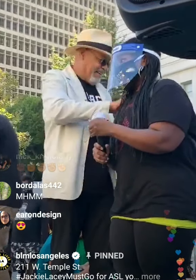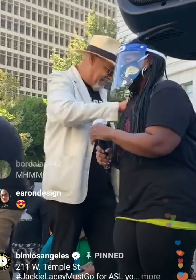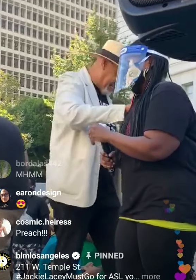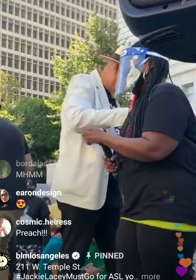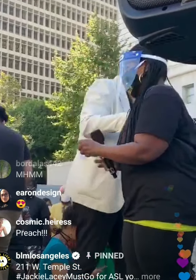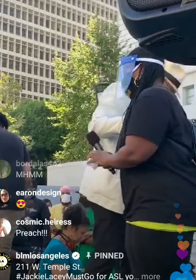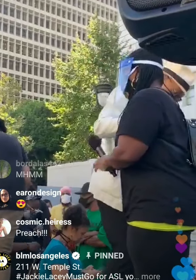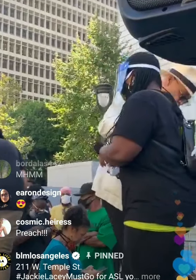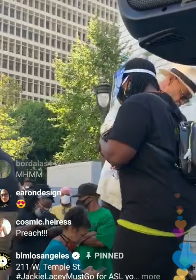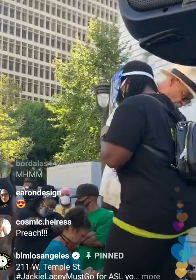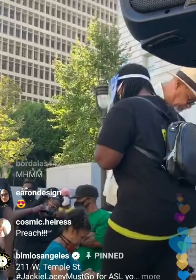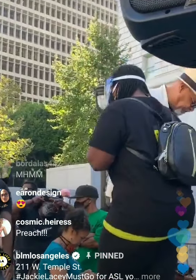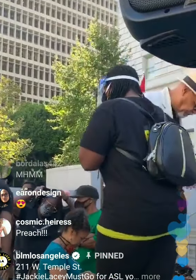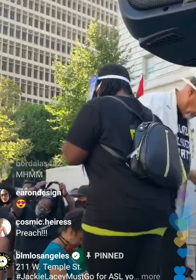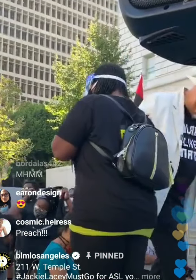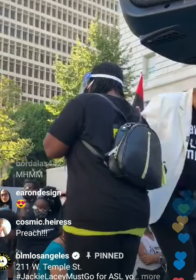All right.